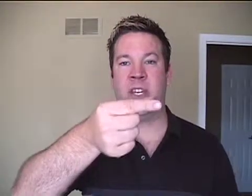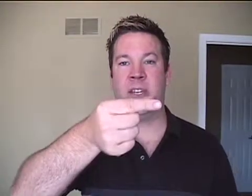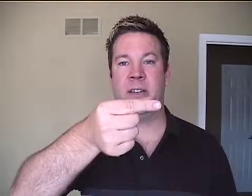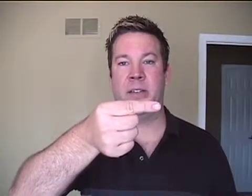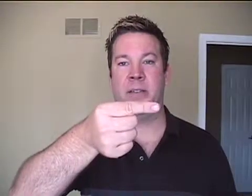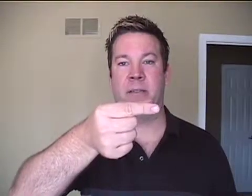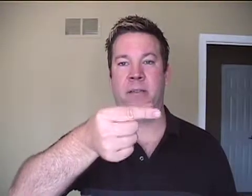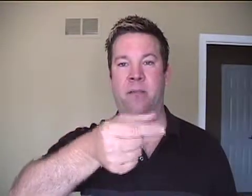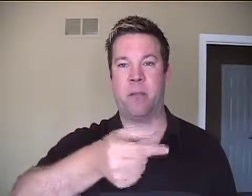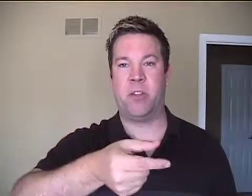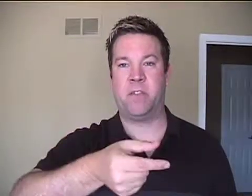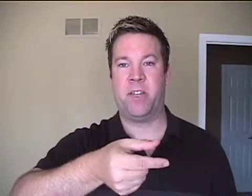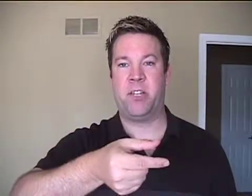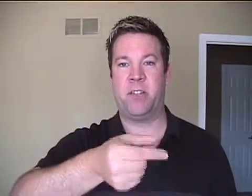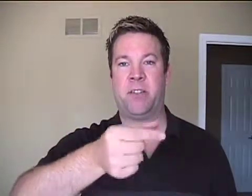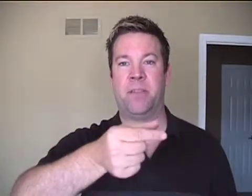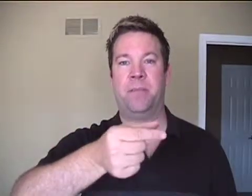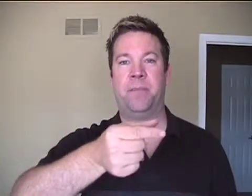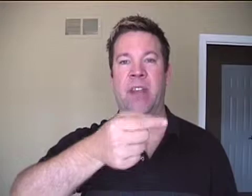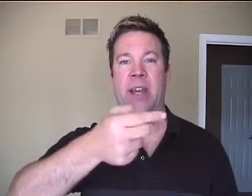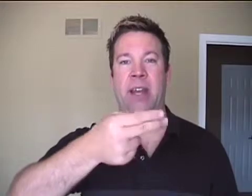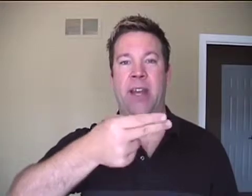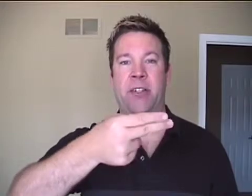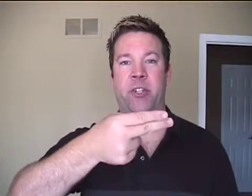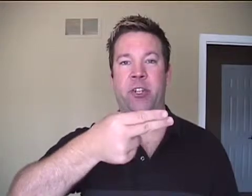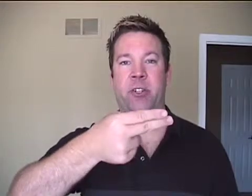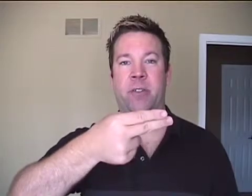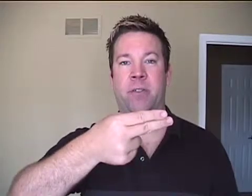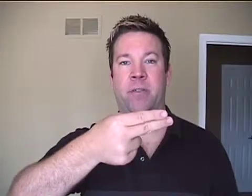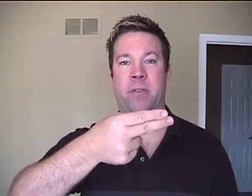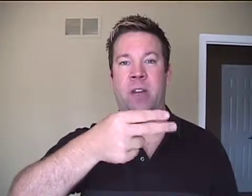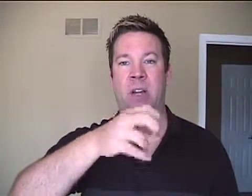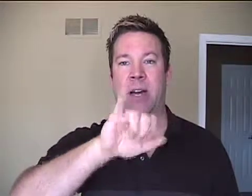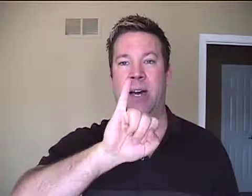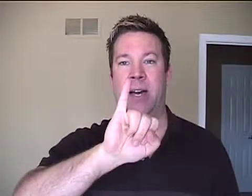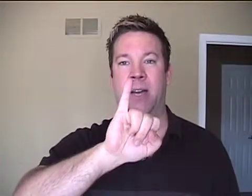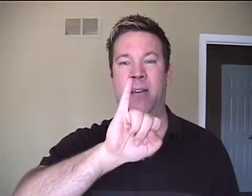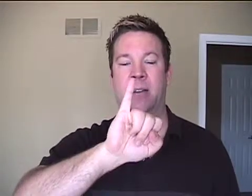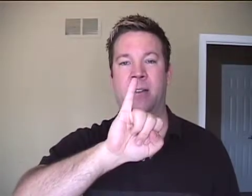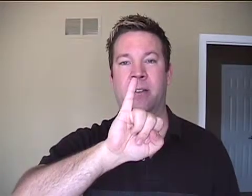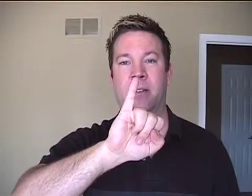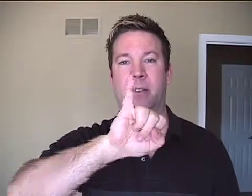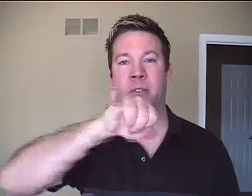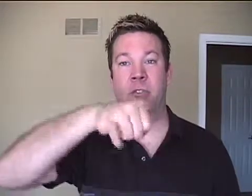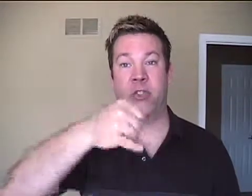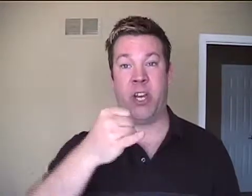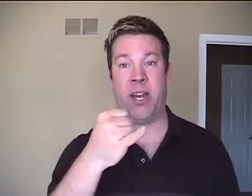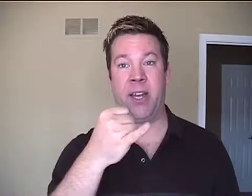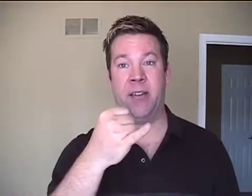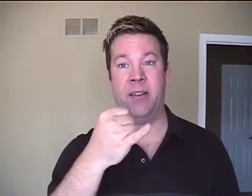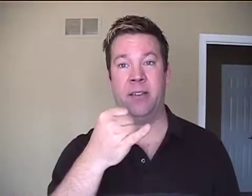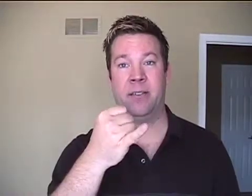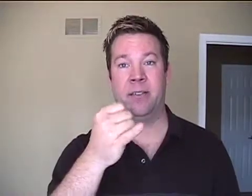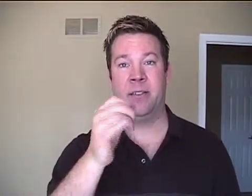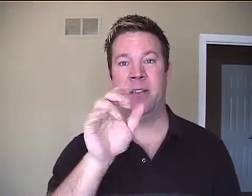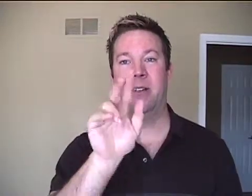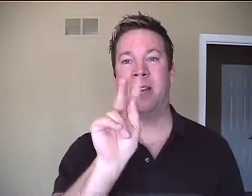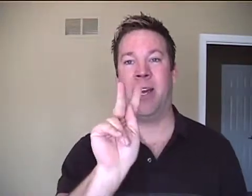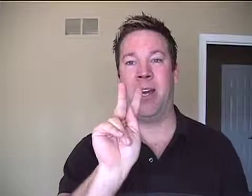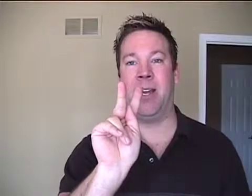G. Remember those fingers. H. I. J. K.